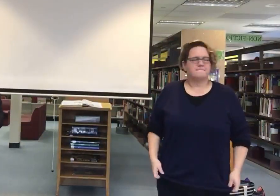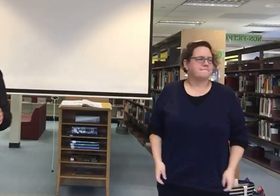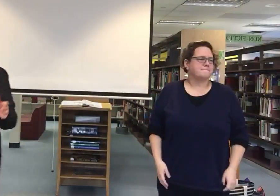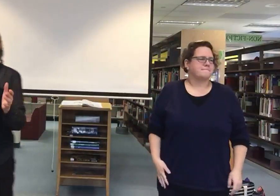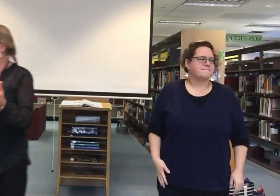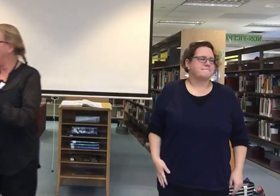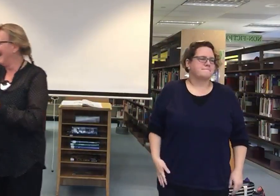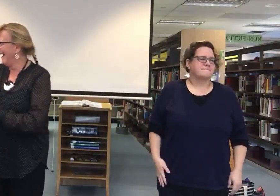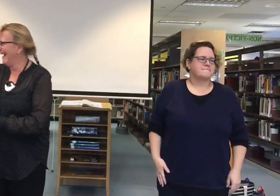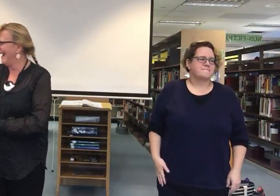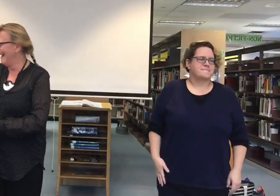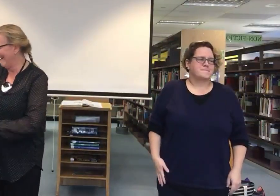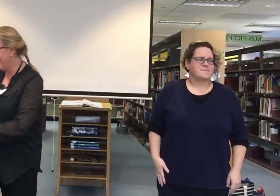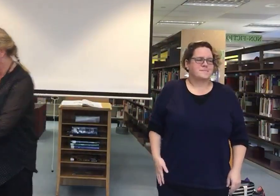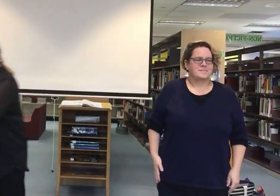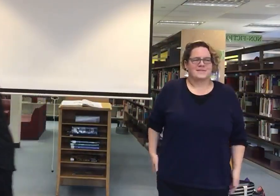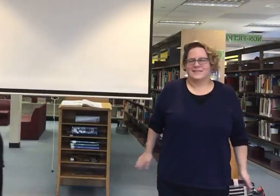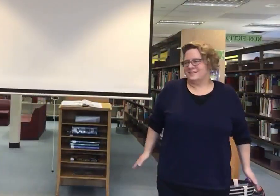anyway.